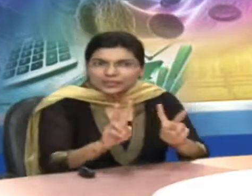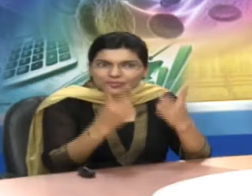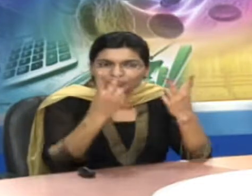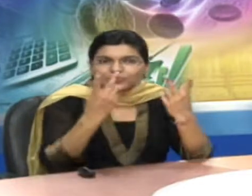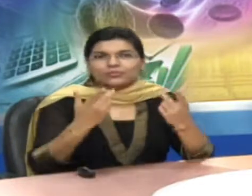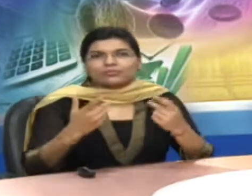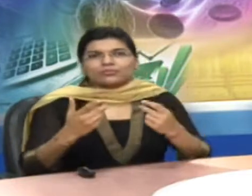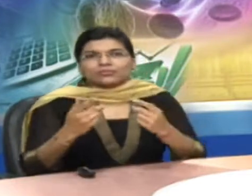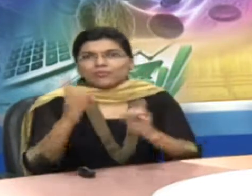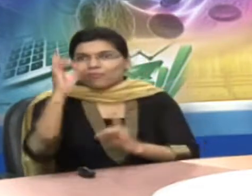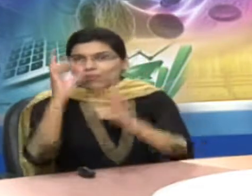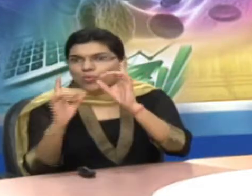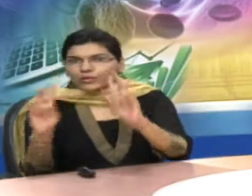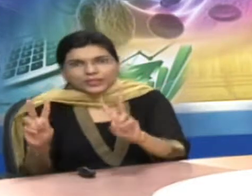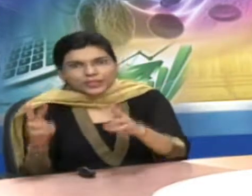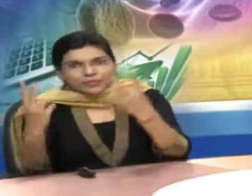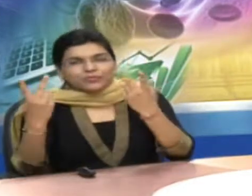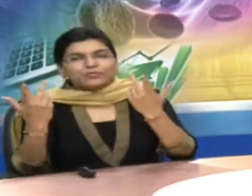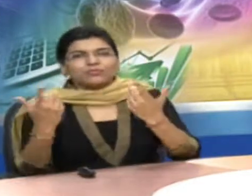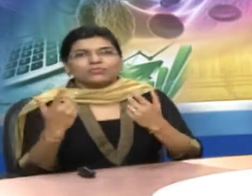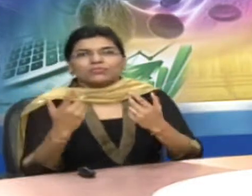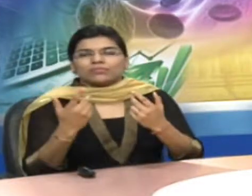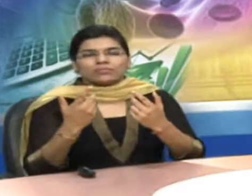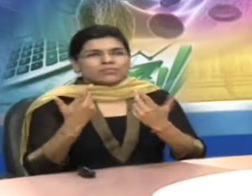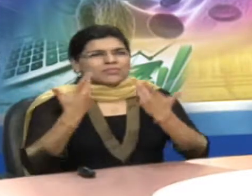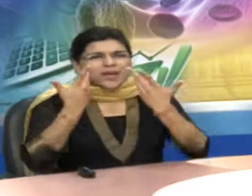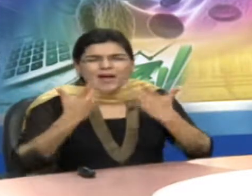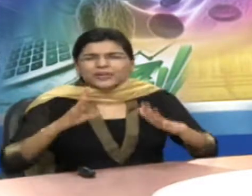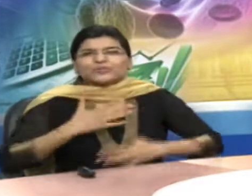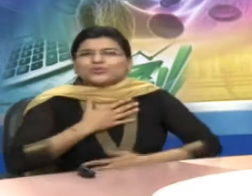we inquire new thing, we learn